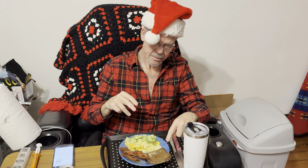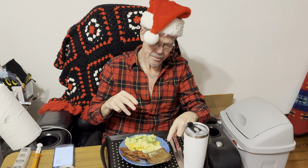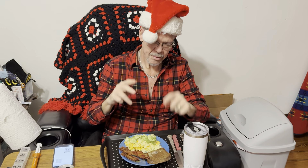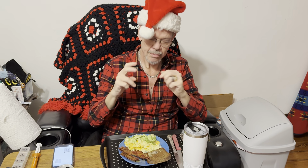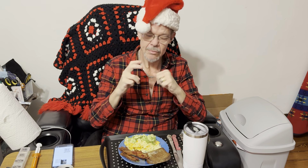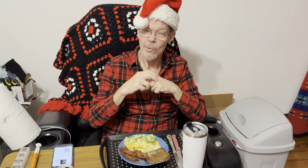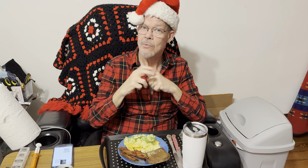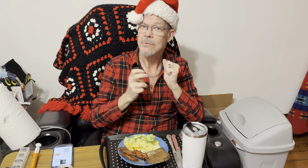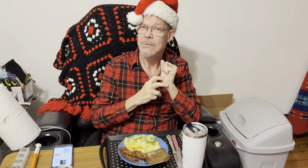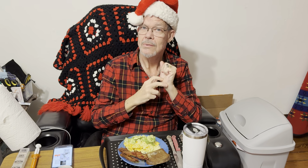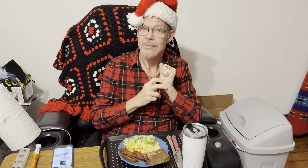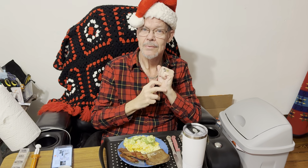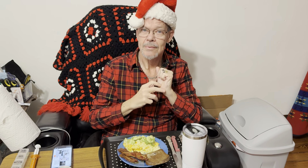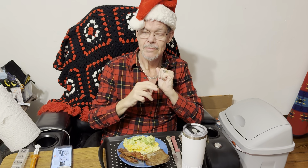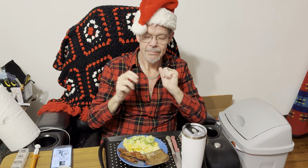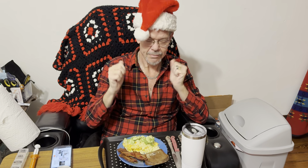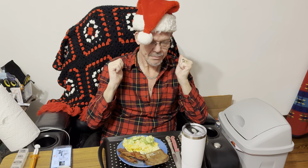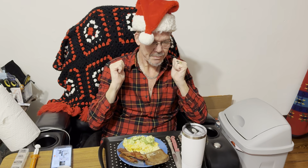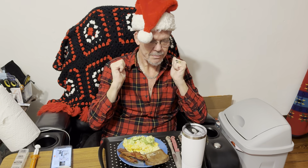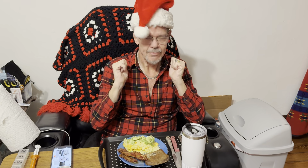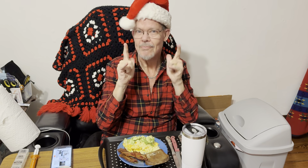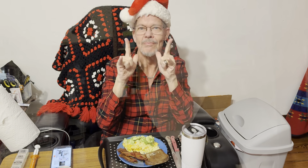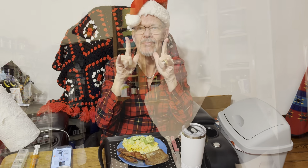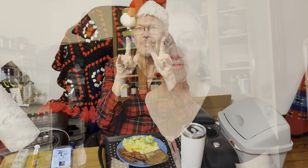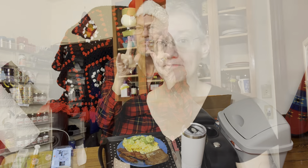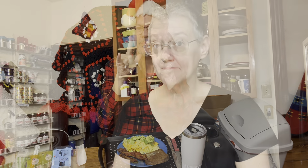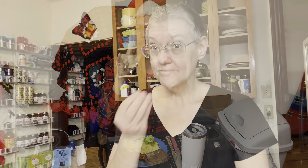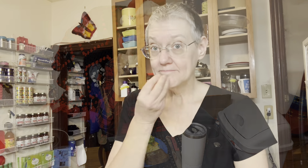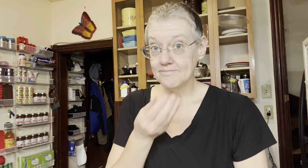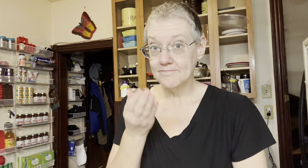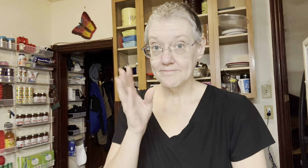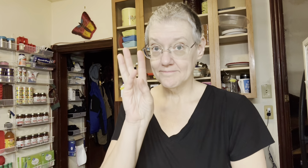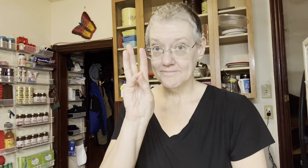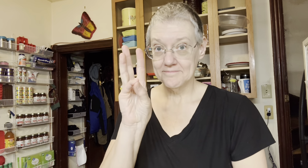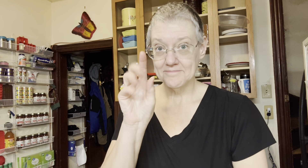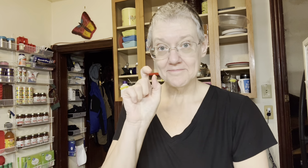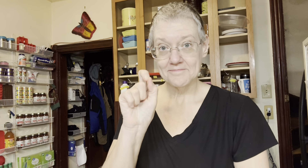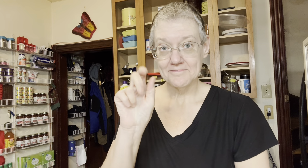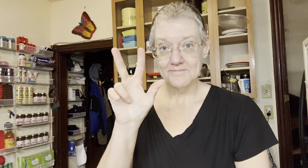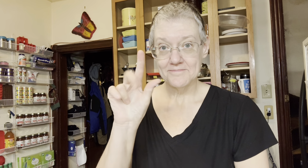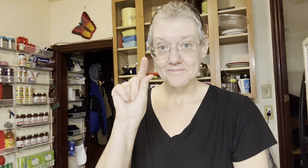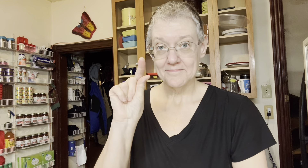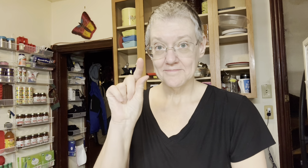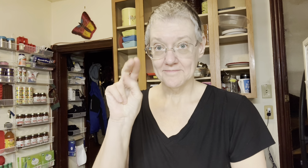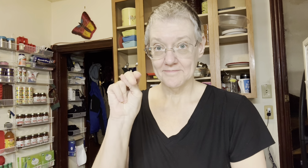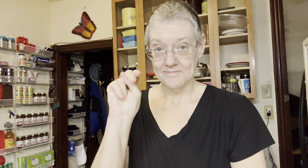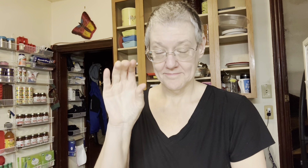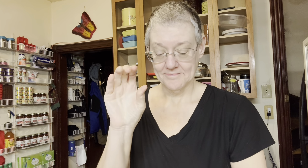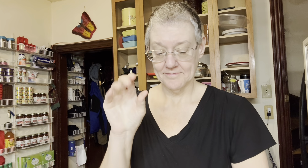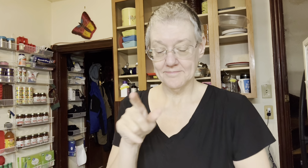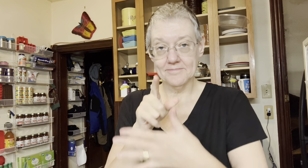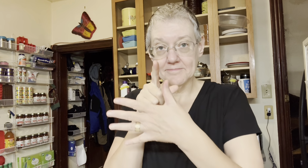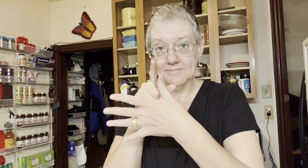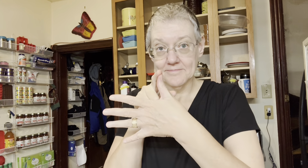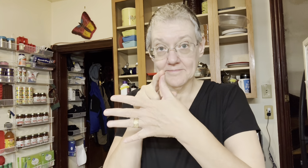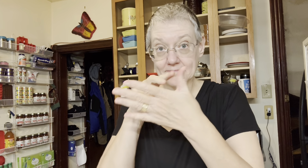eggs, and toast. Love you. Breakfast was 6.3 grams of net